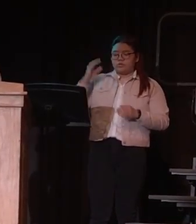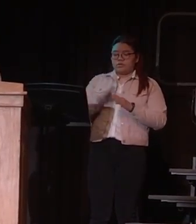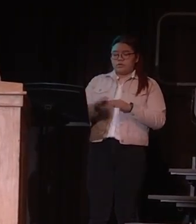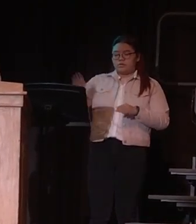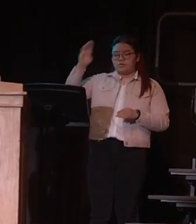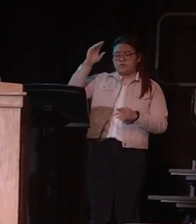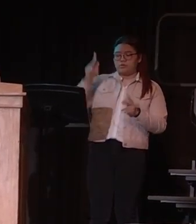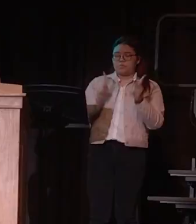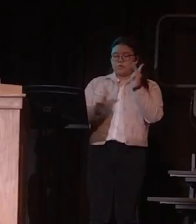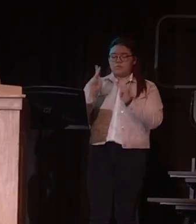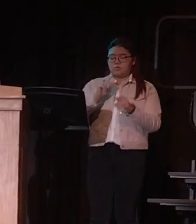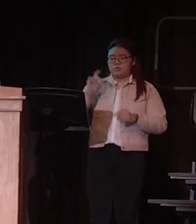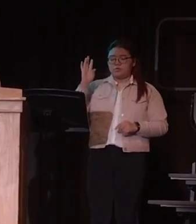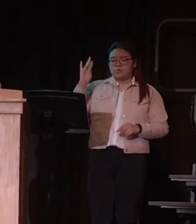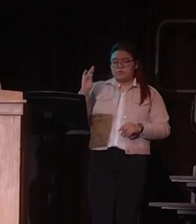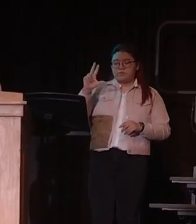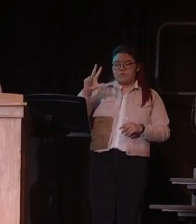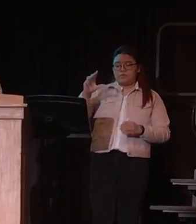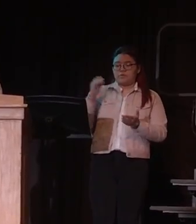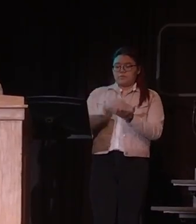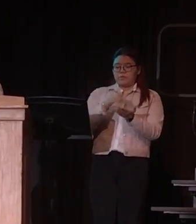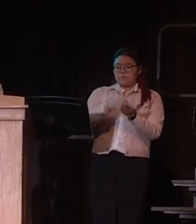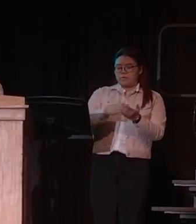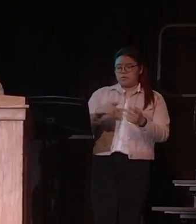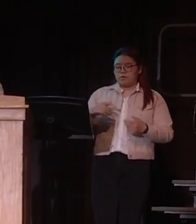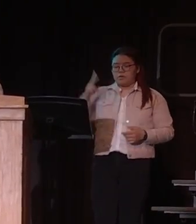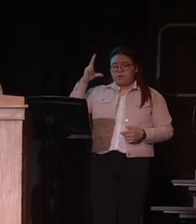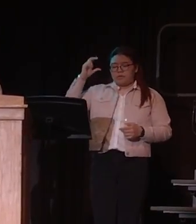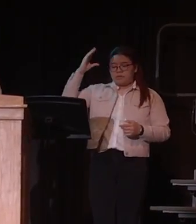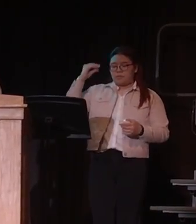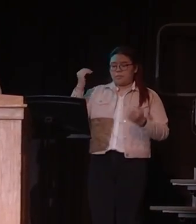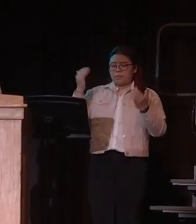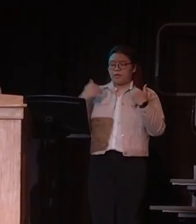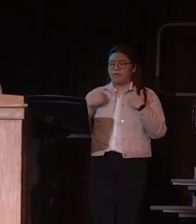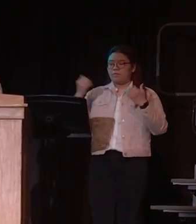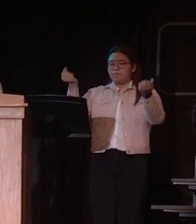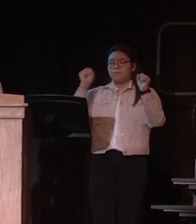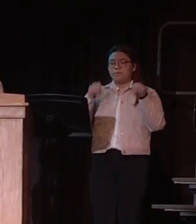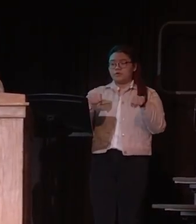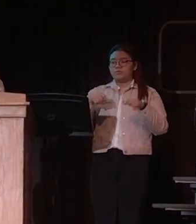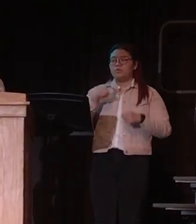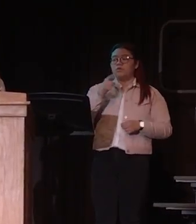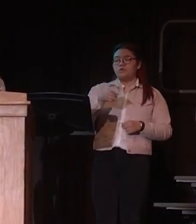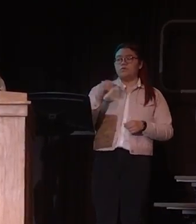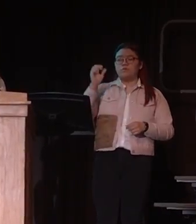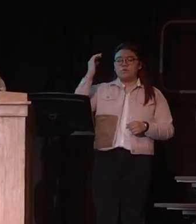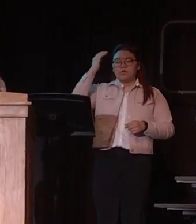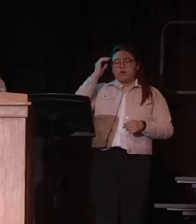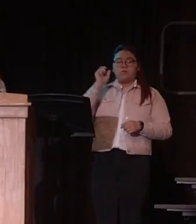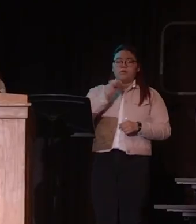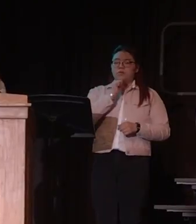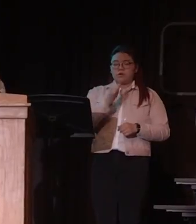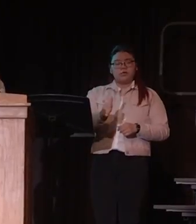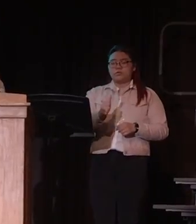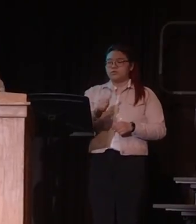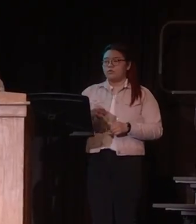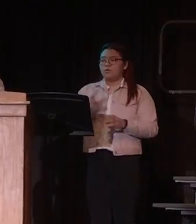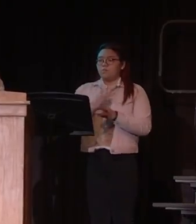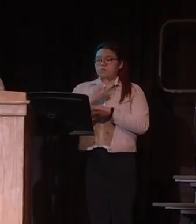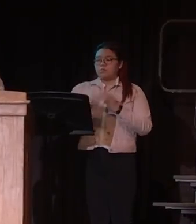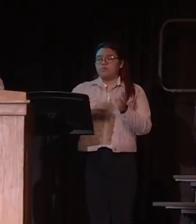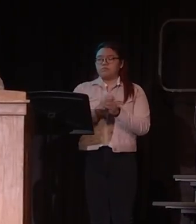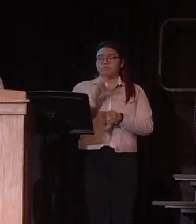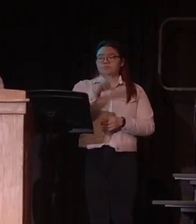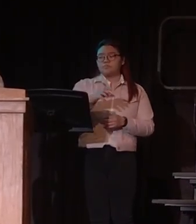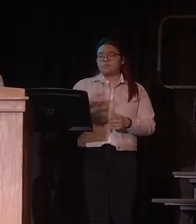forms of sign language. 2 million people in the United States use ASL, of which only 500,000 were born into the